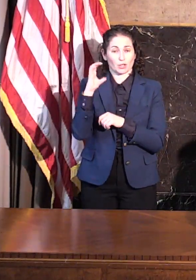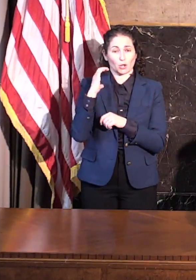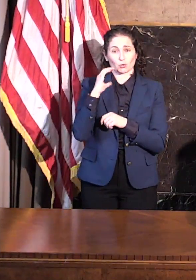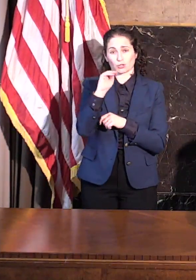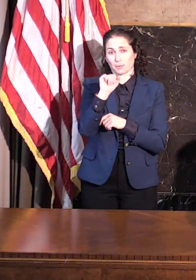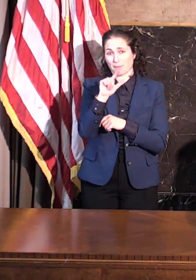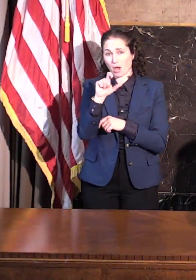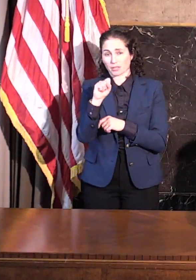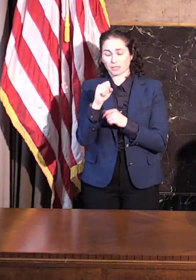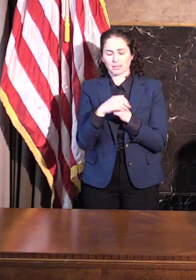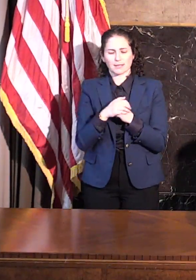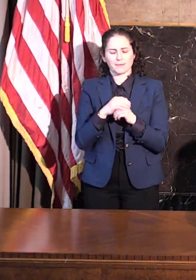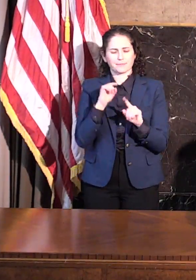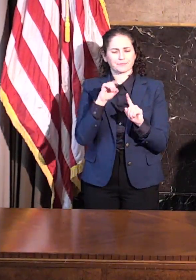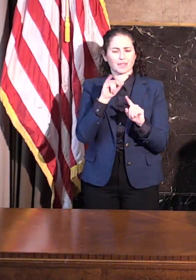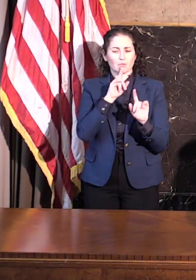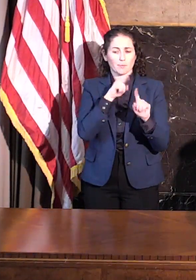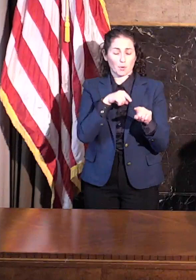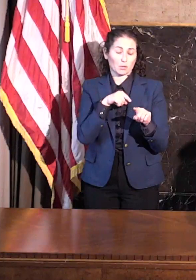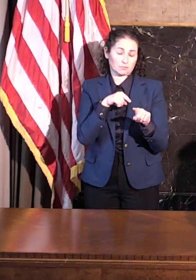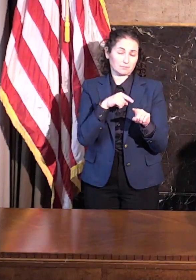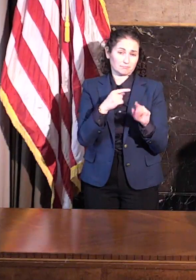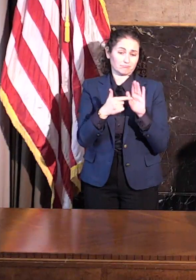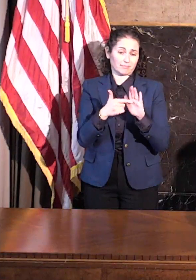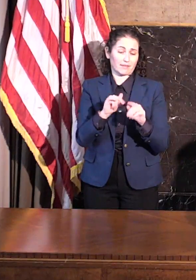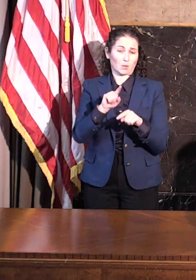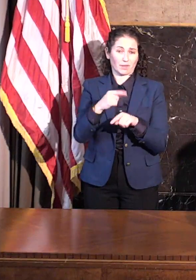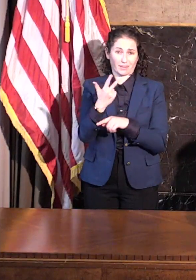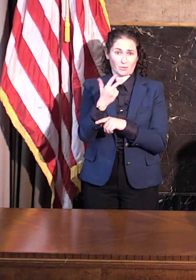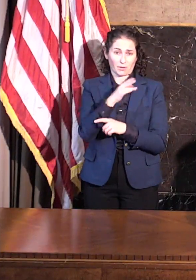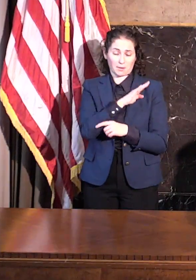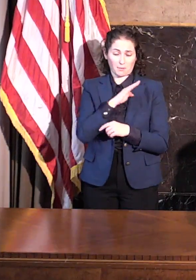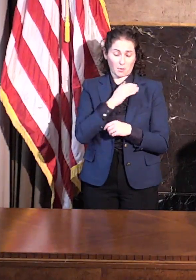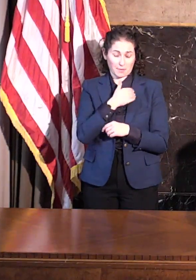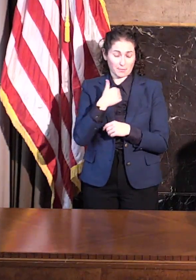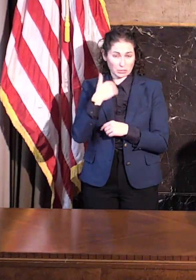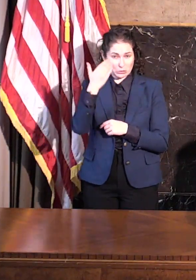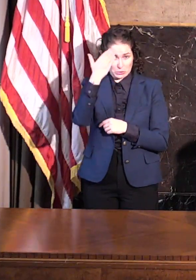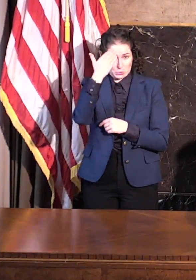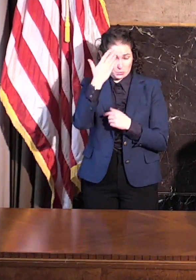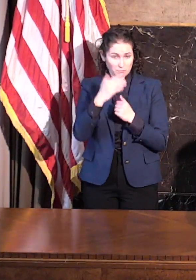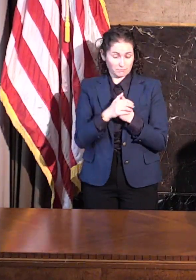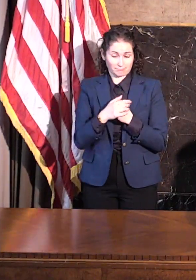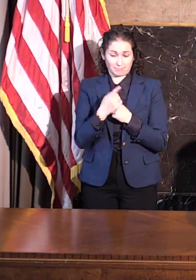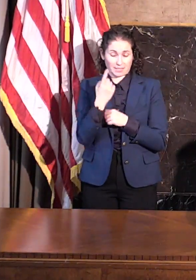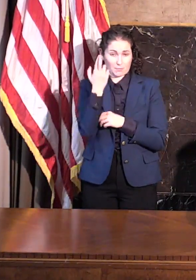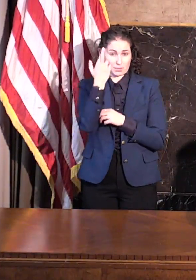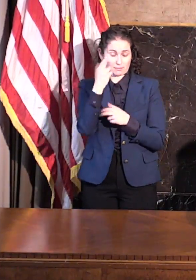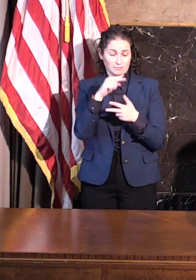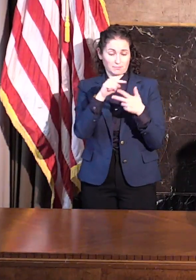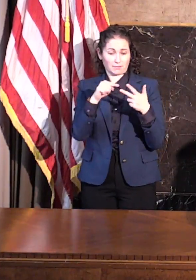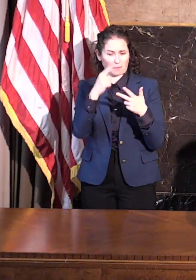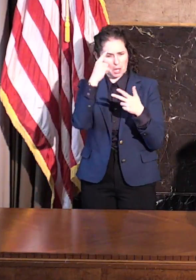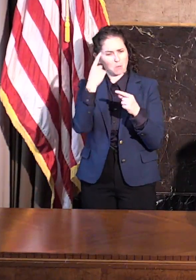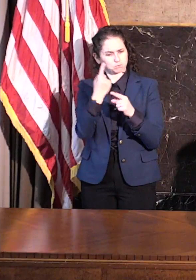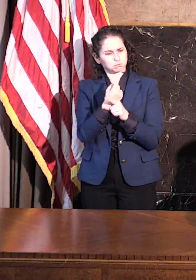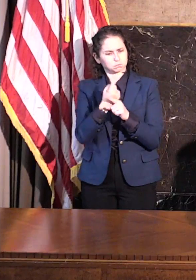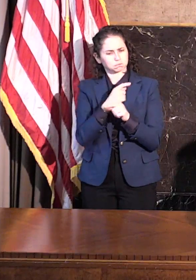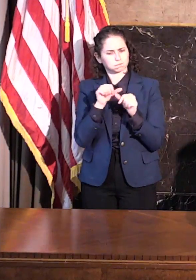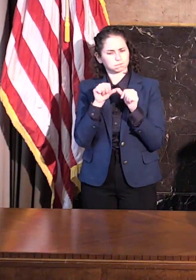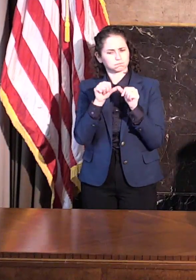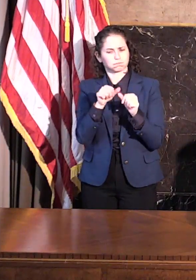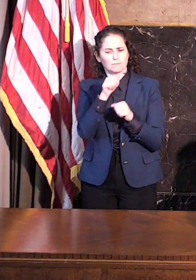punishment, if you will, the right sanctions to be taken against those individuals? I believe what was done by LSU was